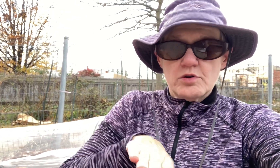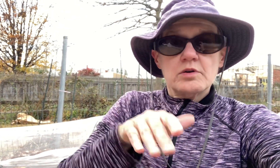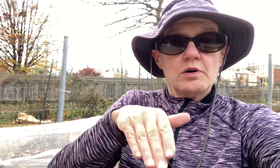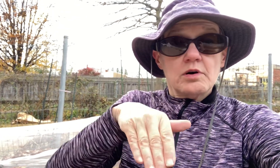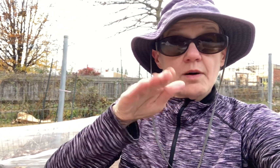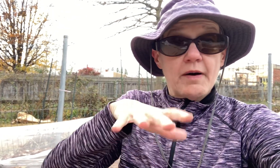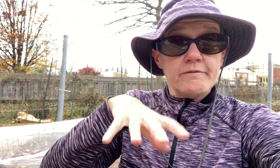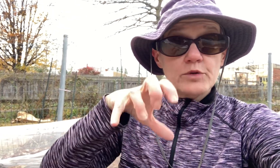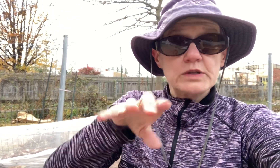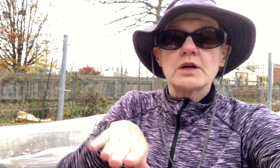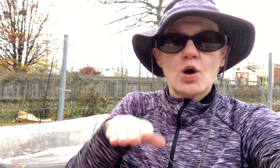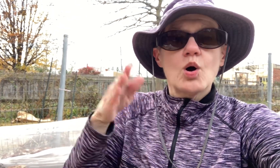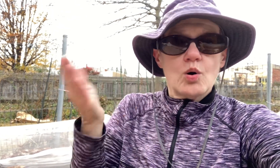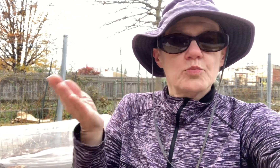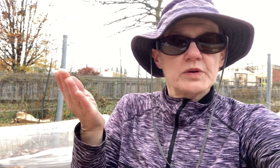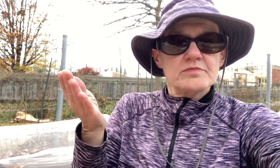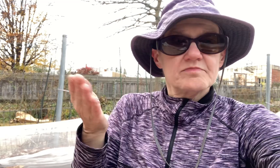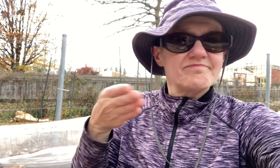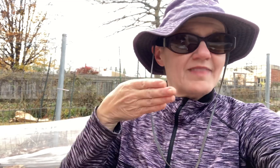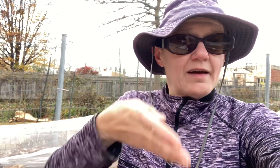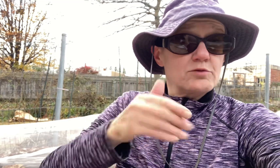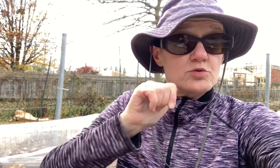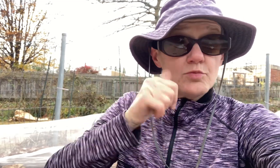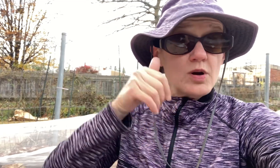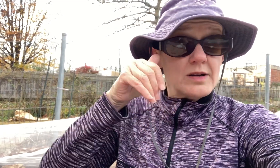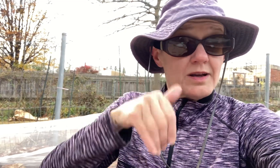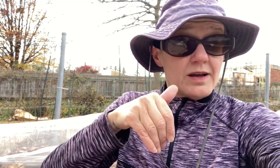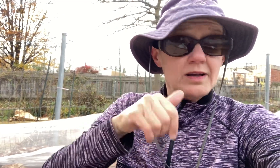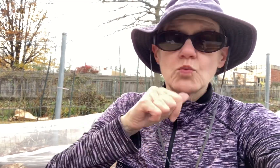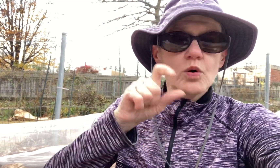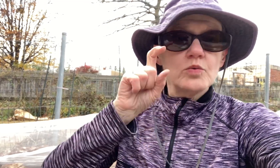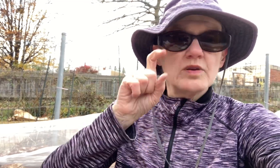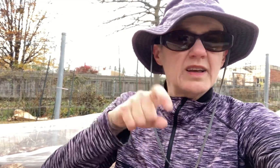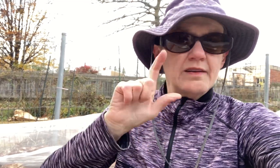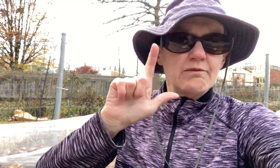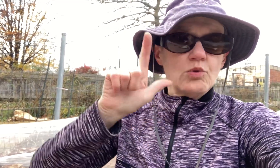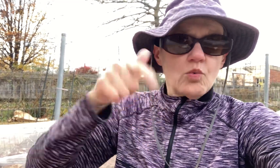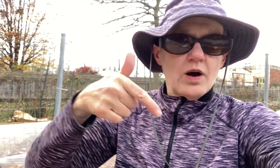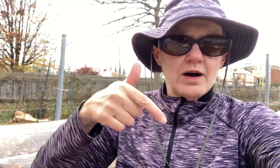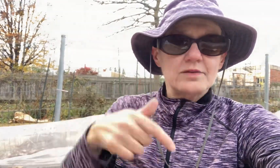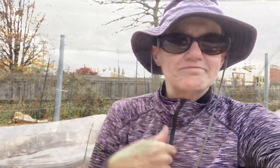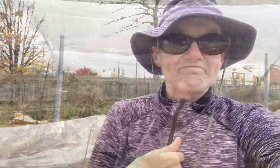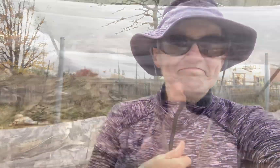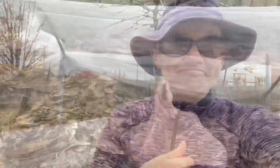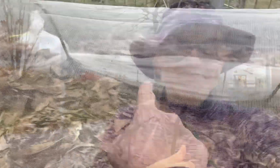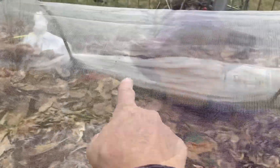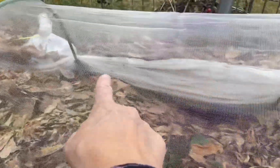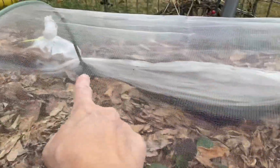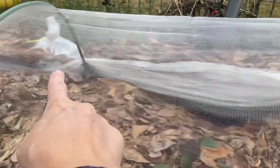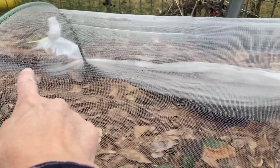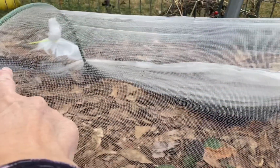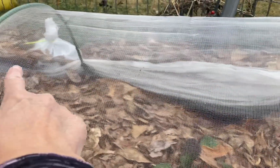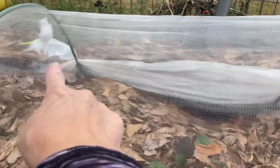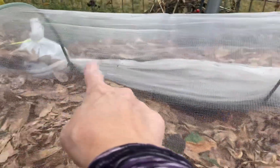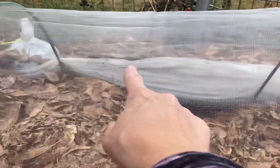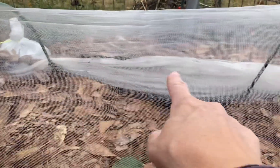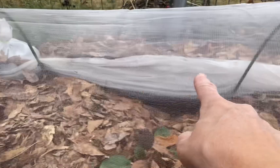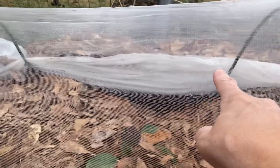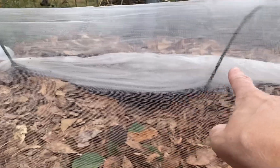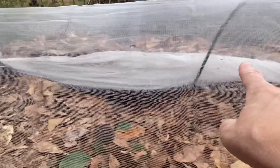with fleece. And when it gets above freezing, I'll open it up during the day. And after that, it's not going to get that cold